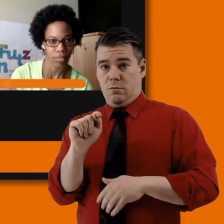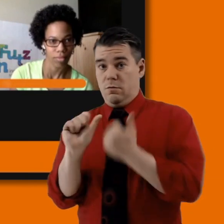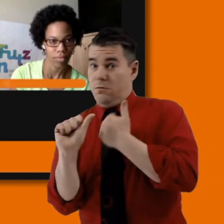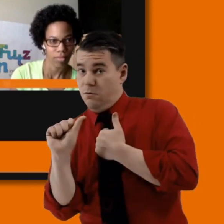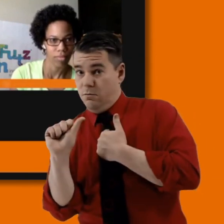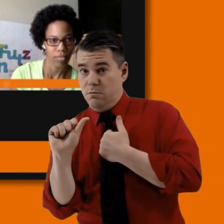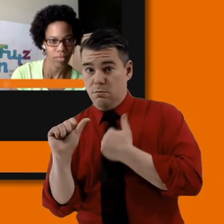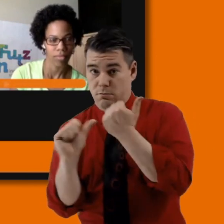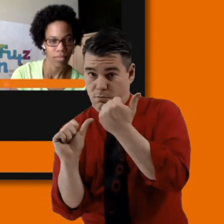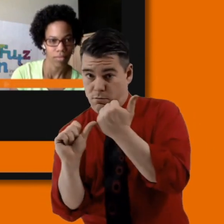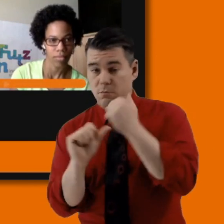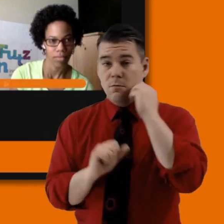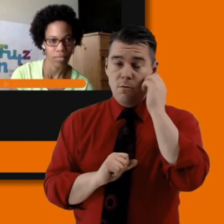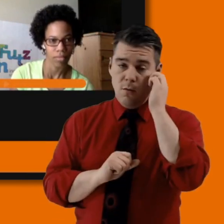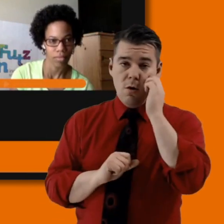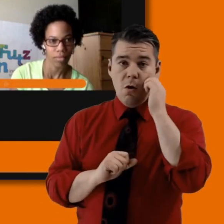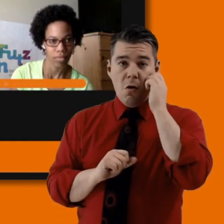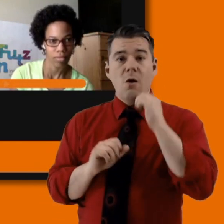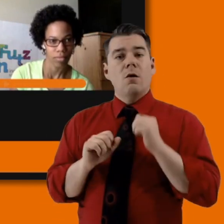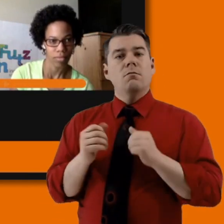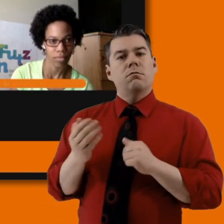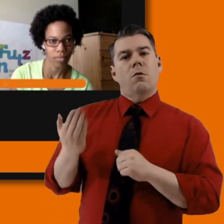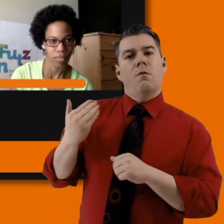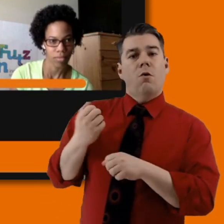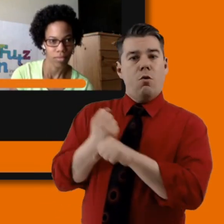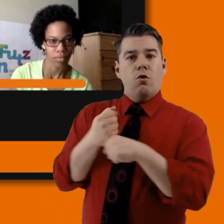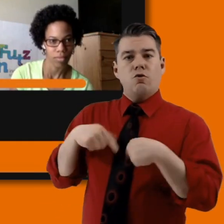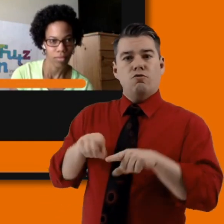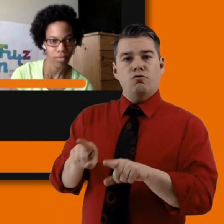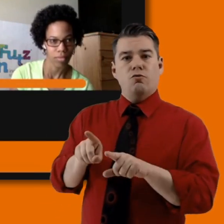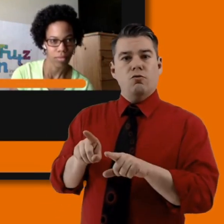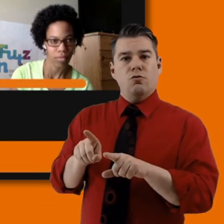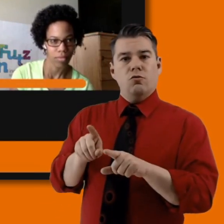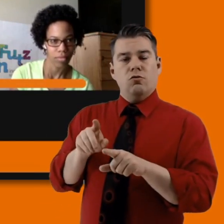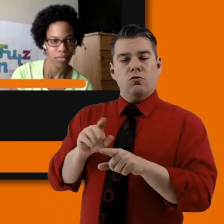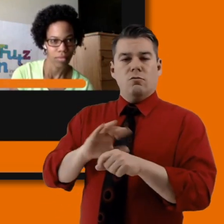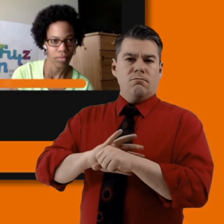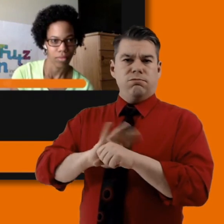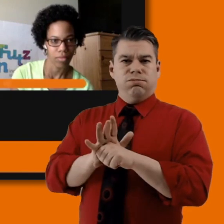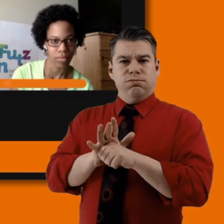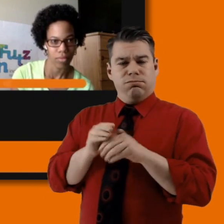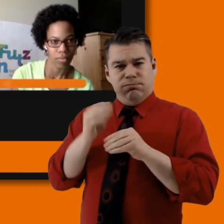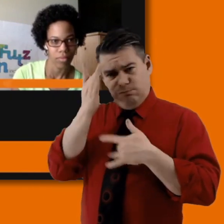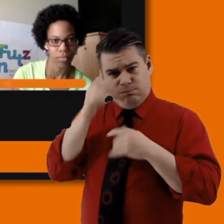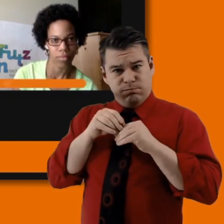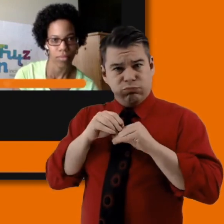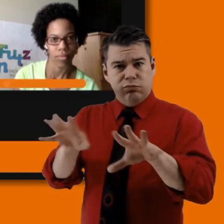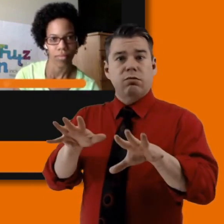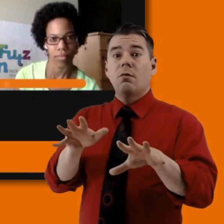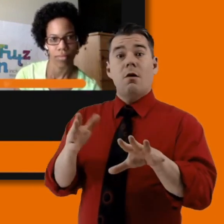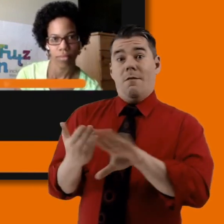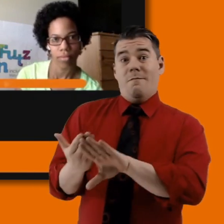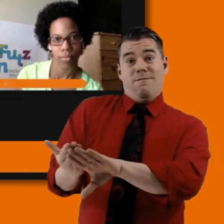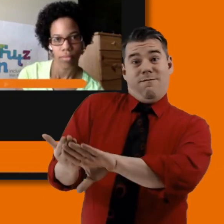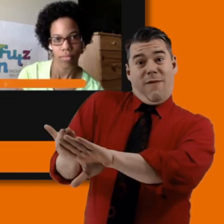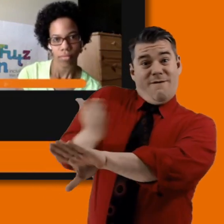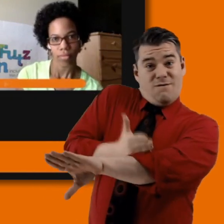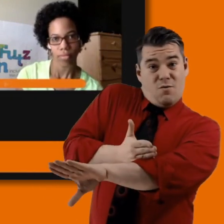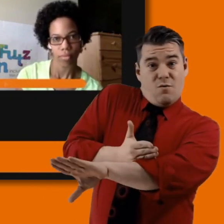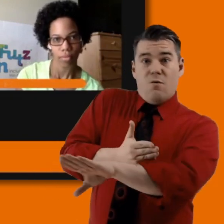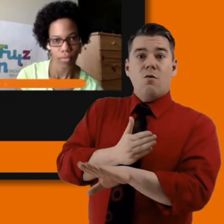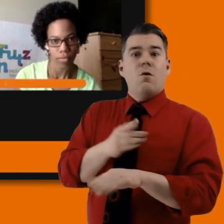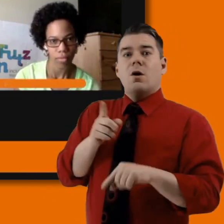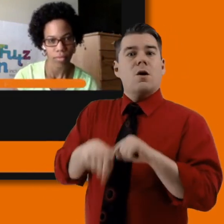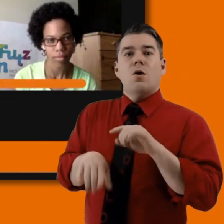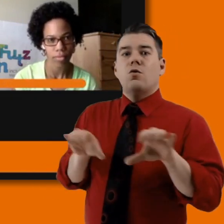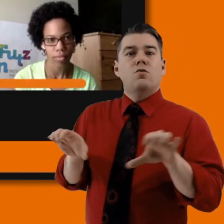assistant who was working during the time of the pandemic, you were not allowed to do, before the pandemic started,